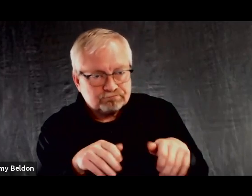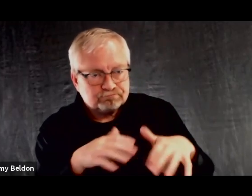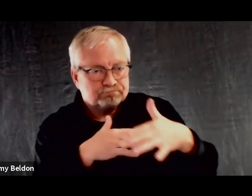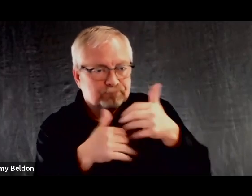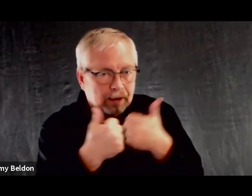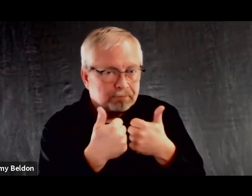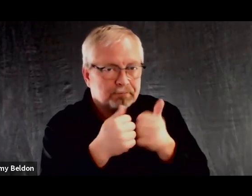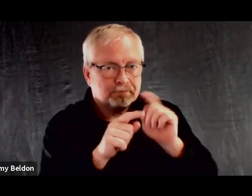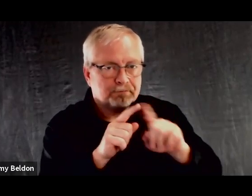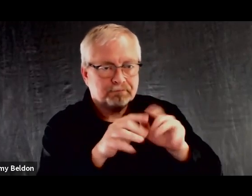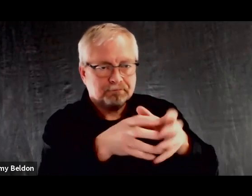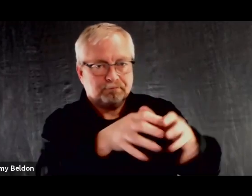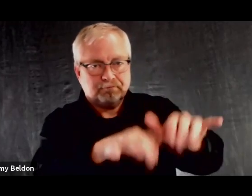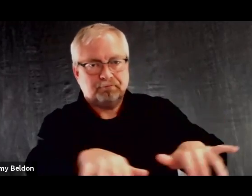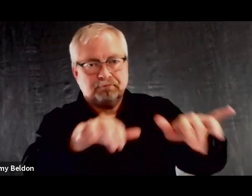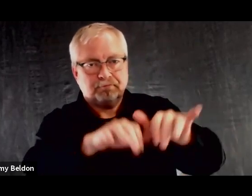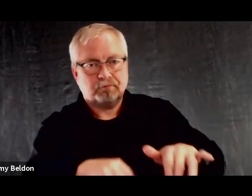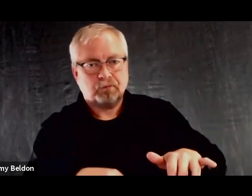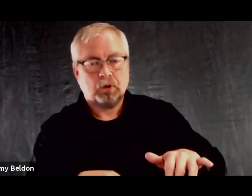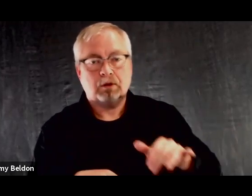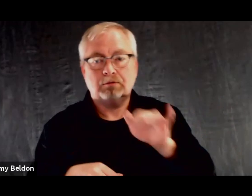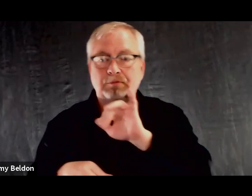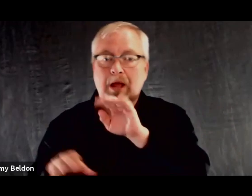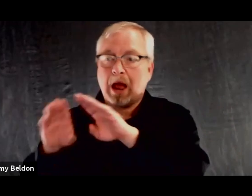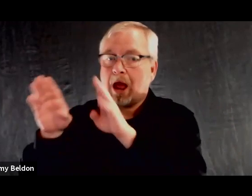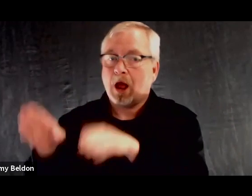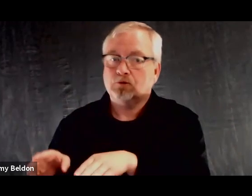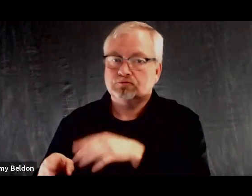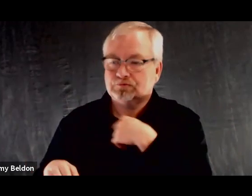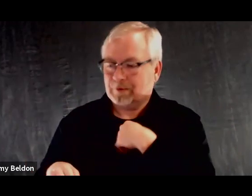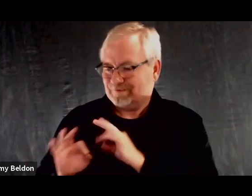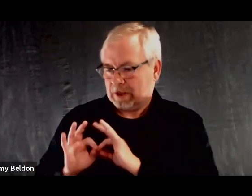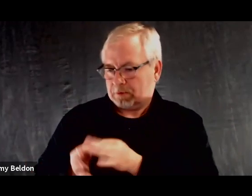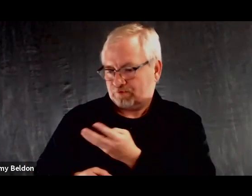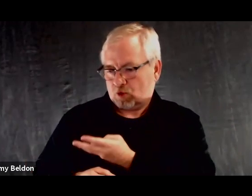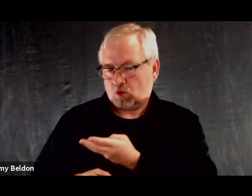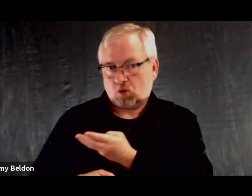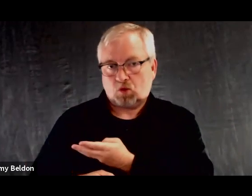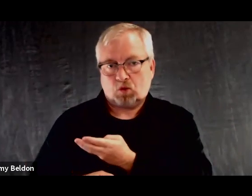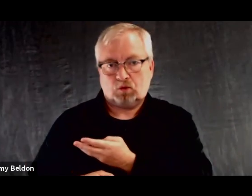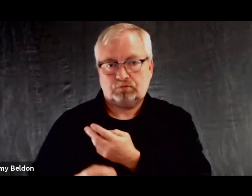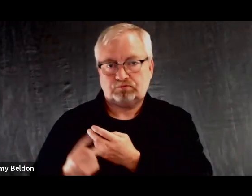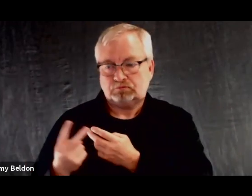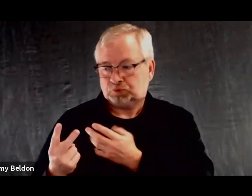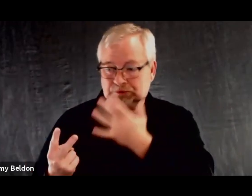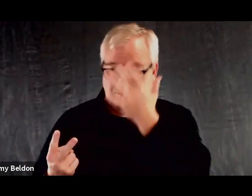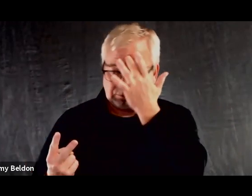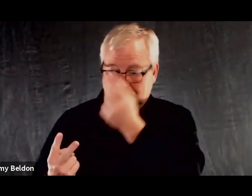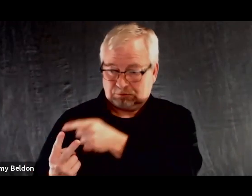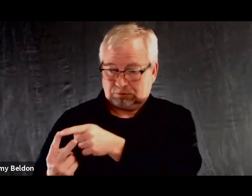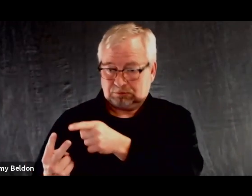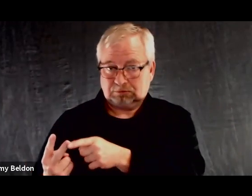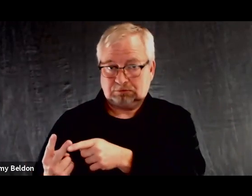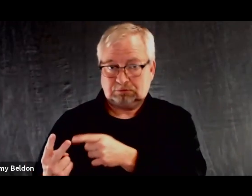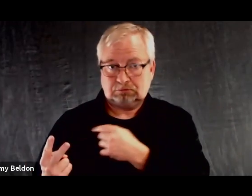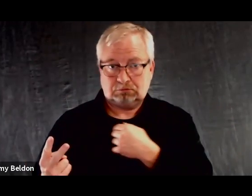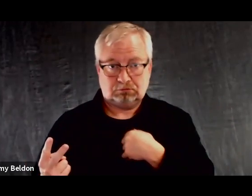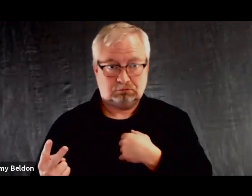whatever. Then you're likely to see more transmission. Operator, we have time for one more